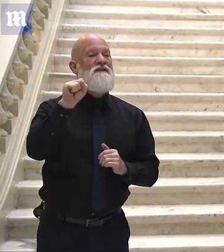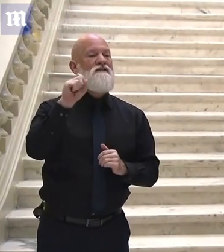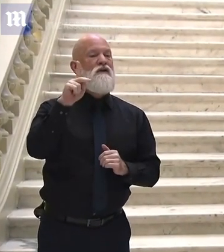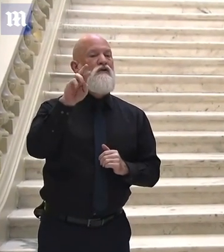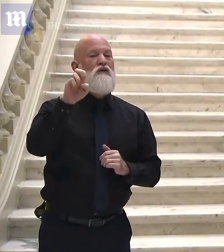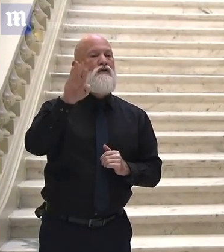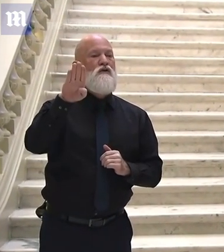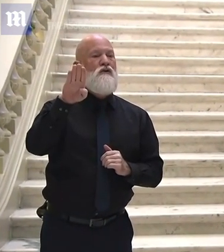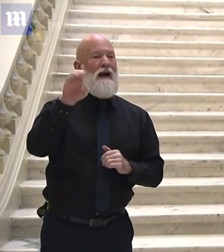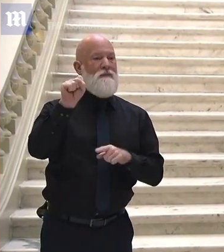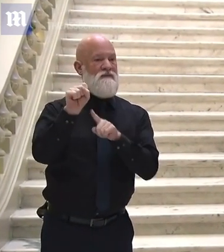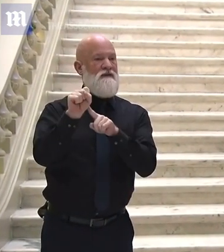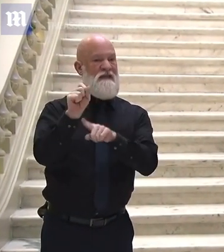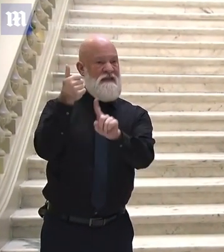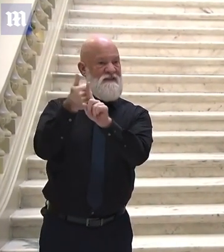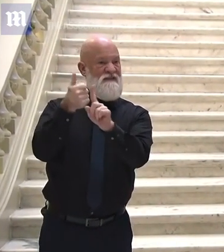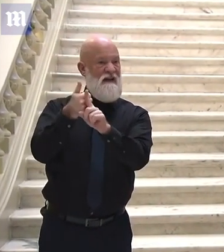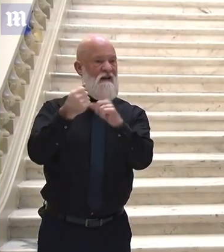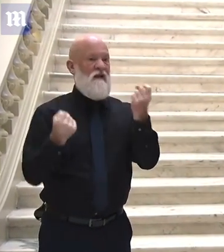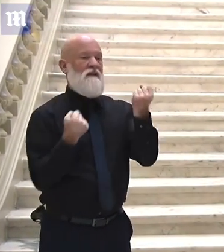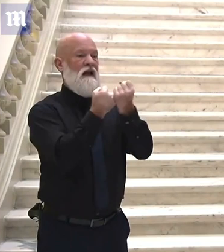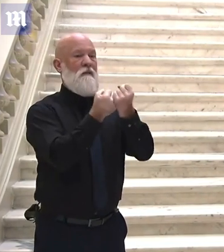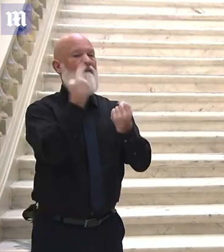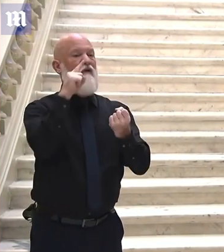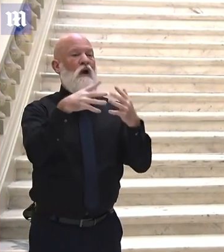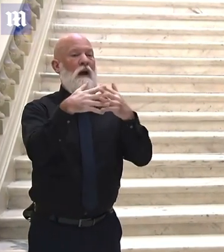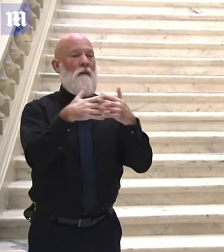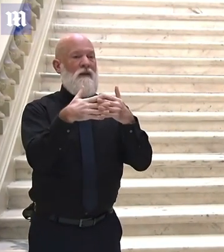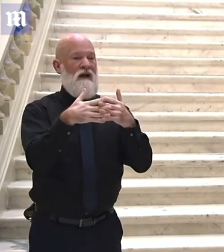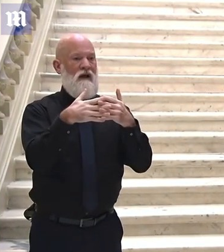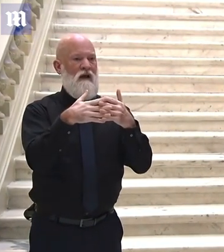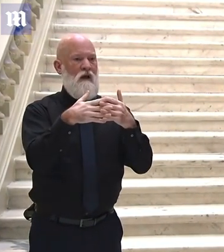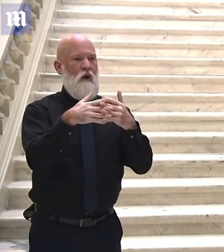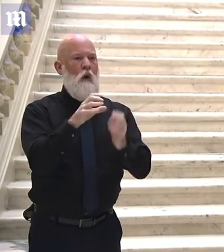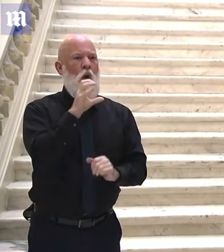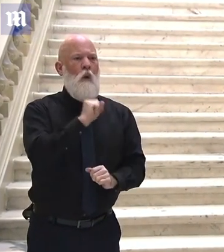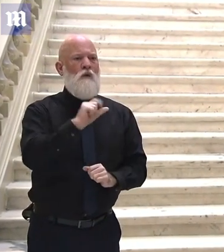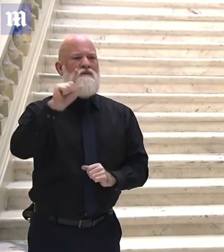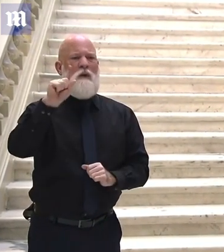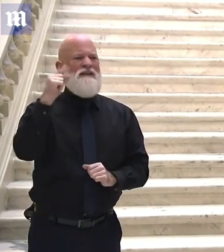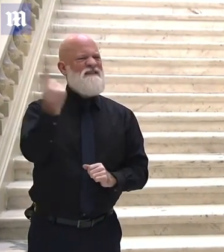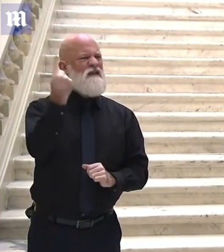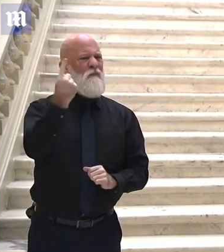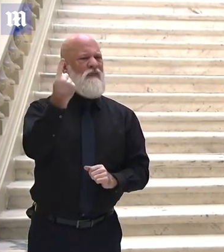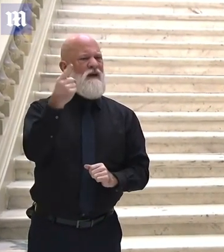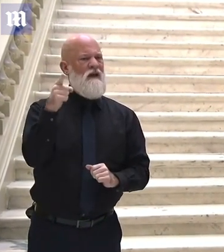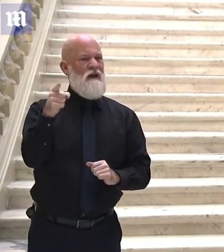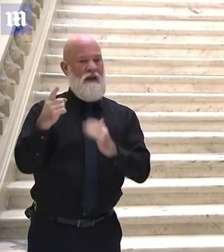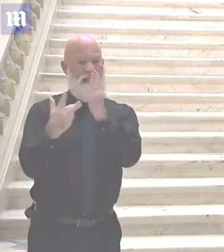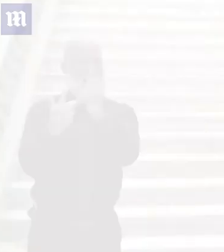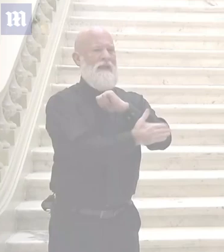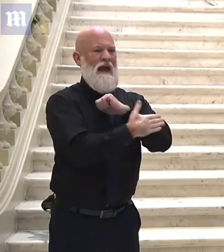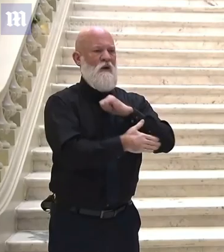shot a 20-something tech in gwinnett county today has death threats and a noose put out saying he should be hung for